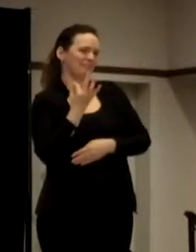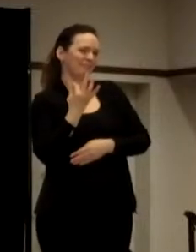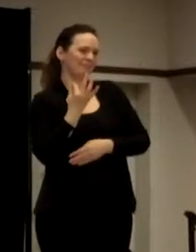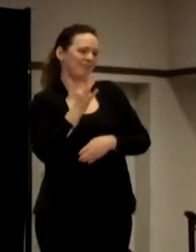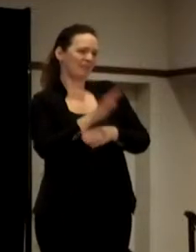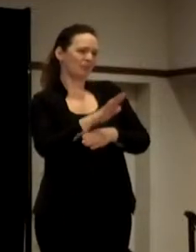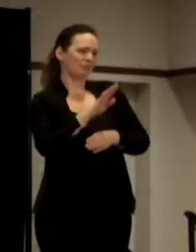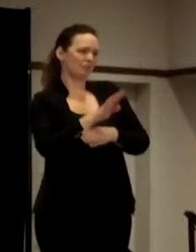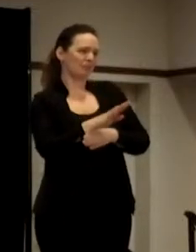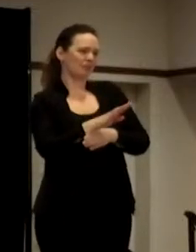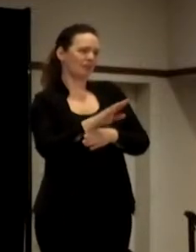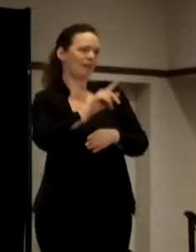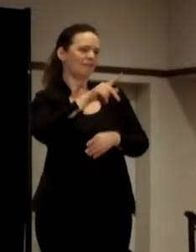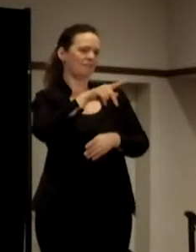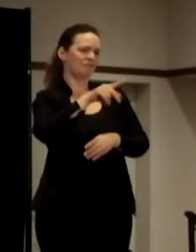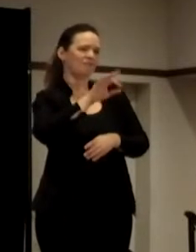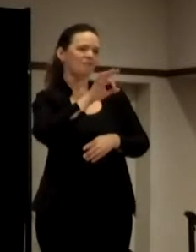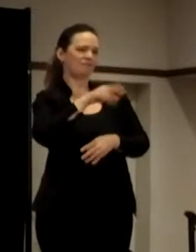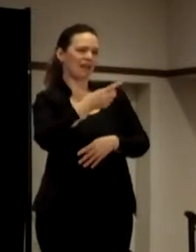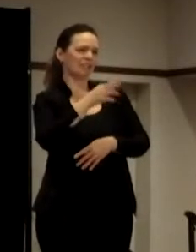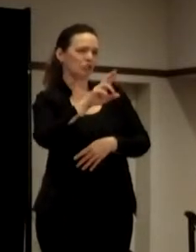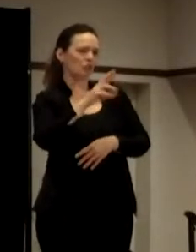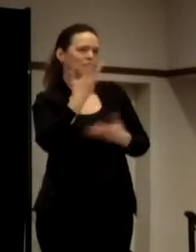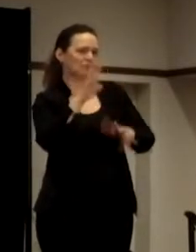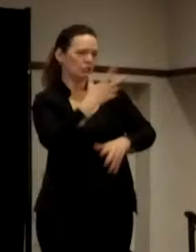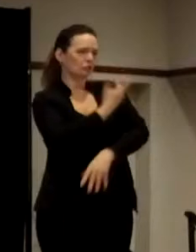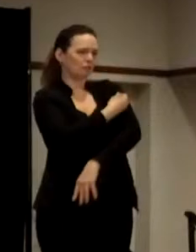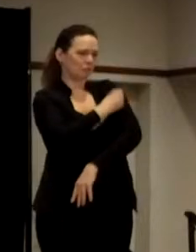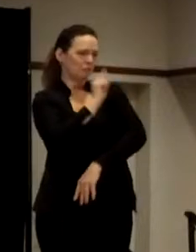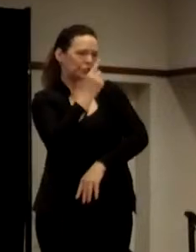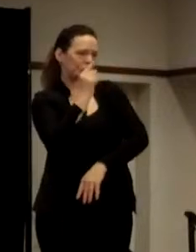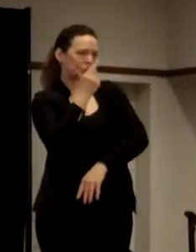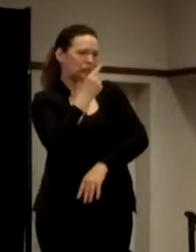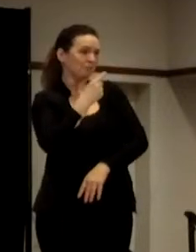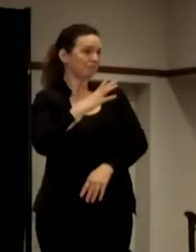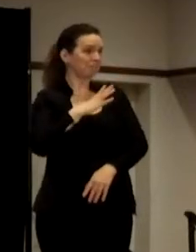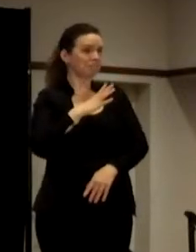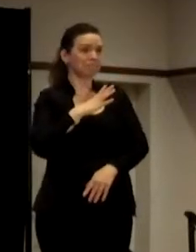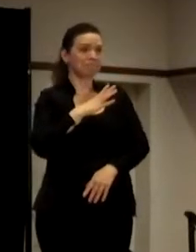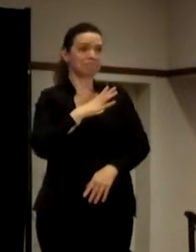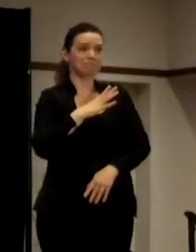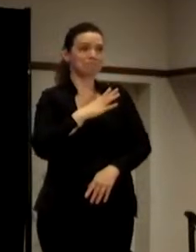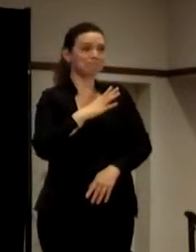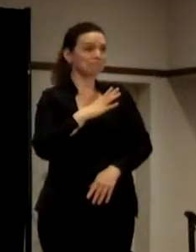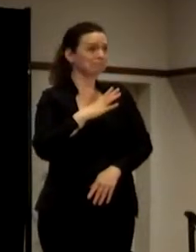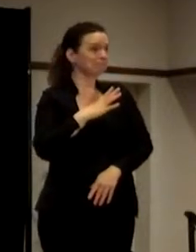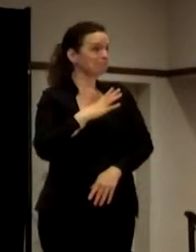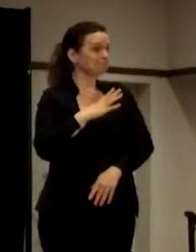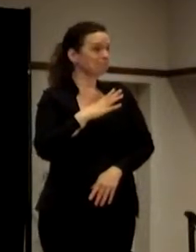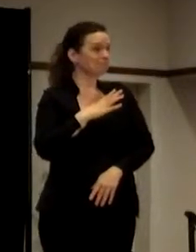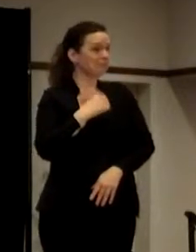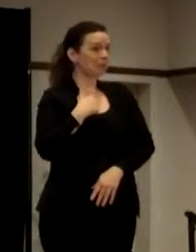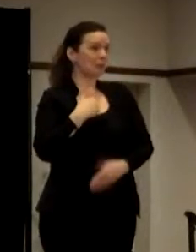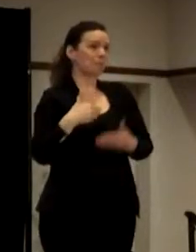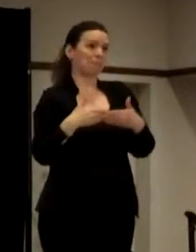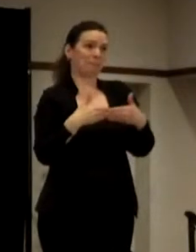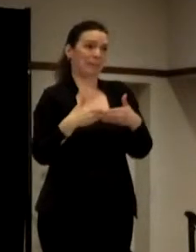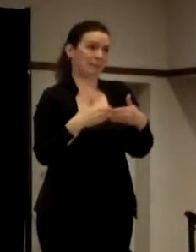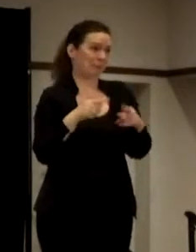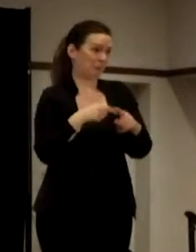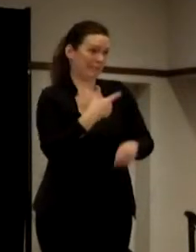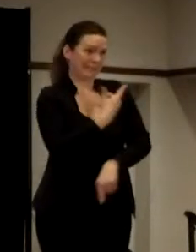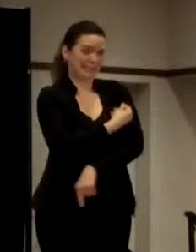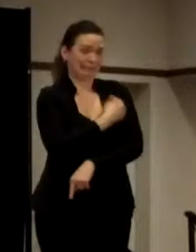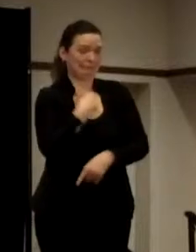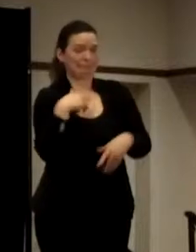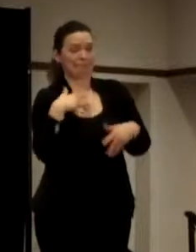and again, it was fine. I'm a little bit of a baby with needles, and I